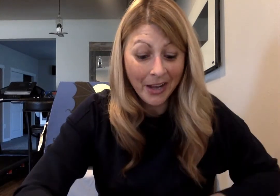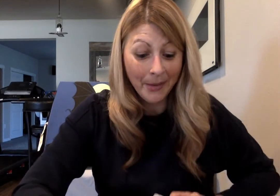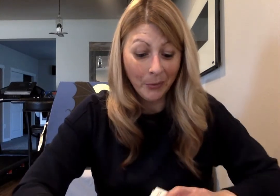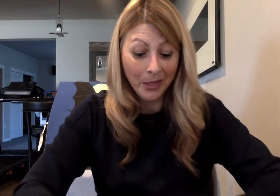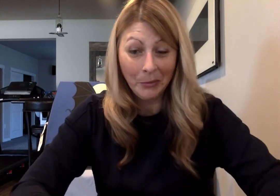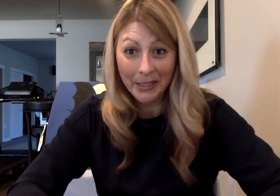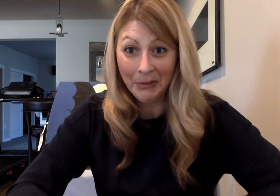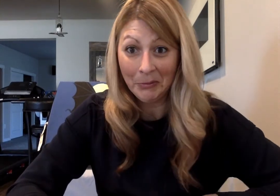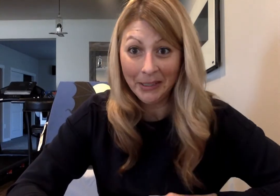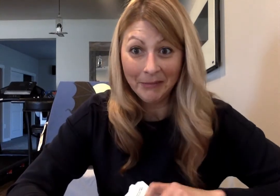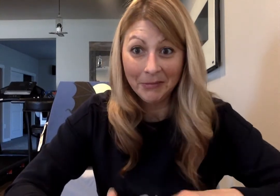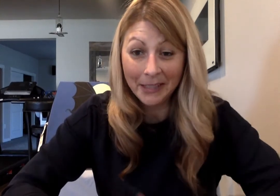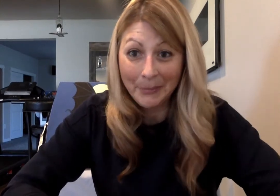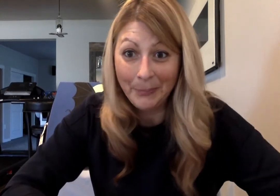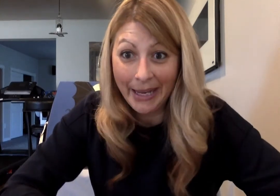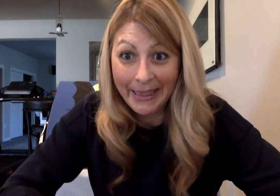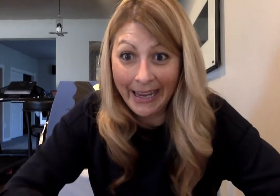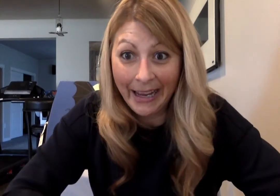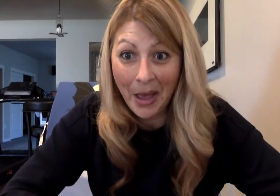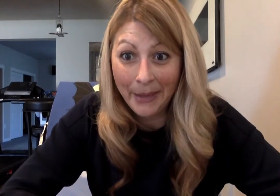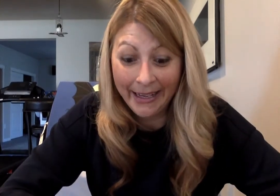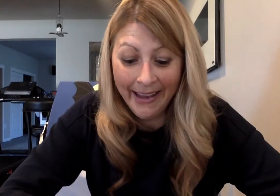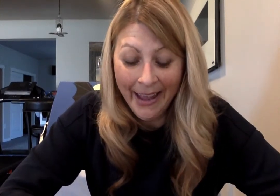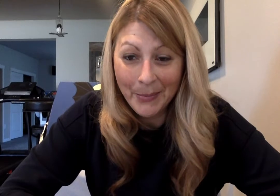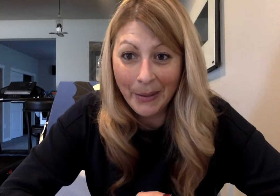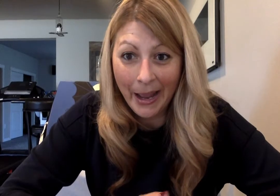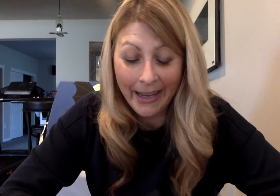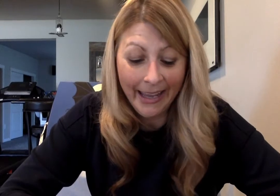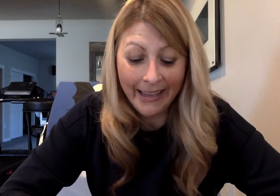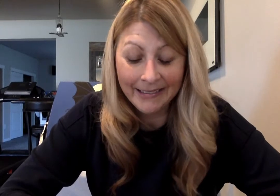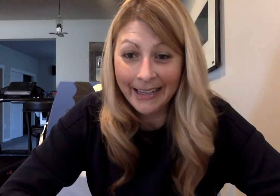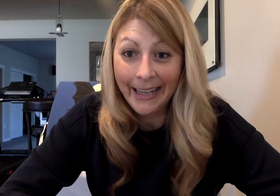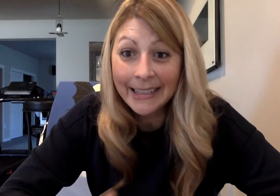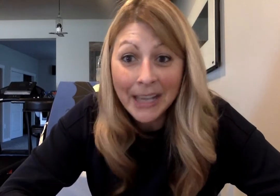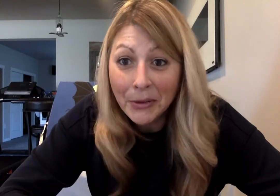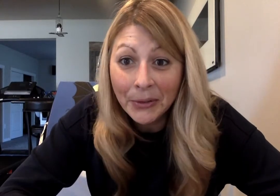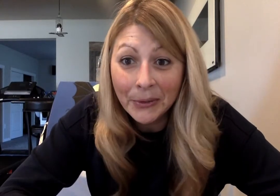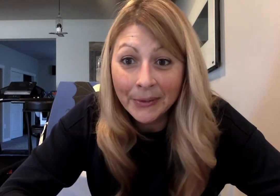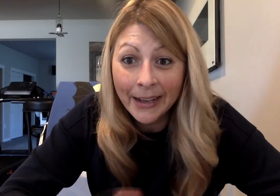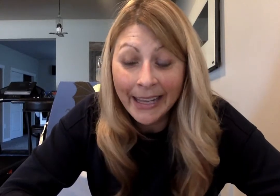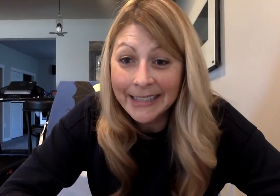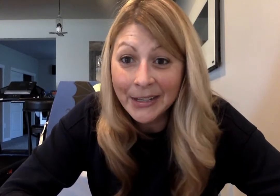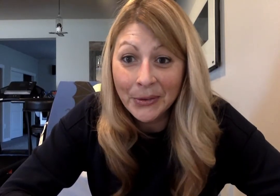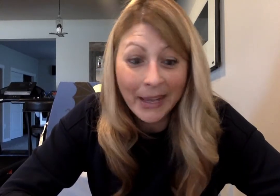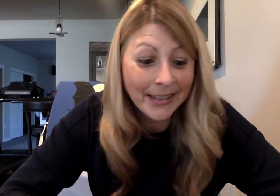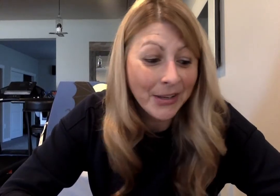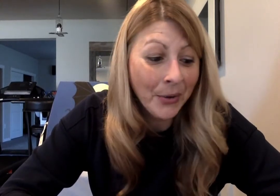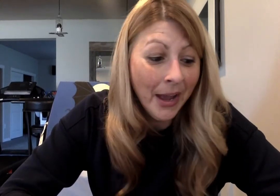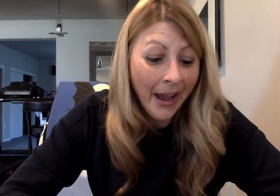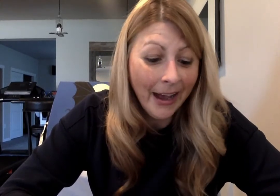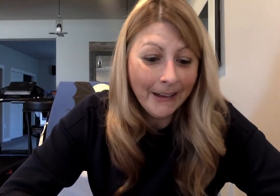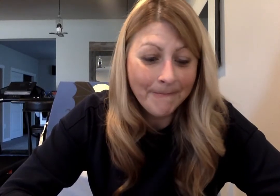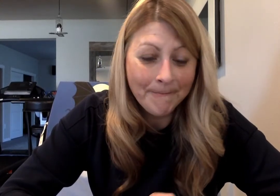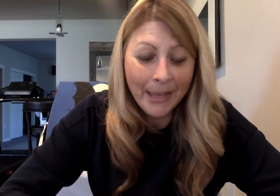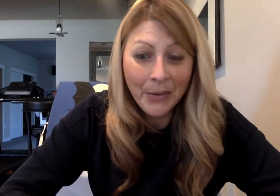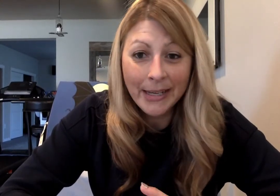coming. One really, really, really big thing coming, but I can't tell you. I can't tell you yet. So, anyways, if you